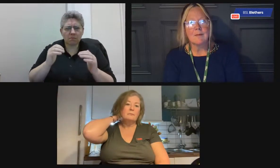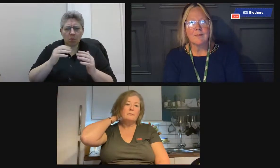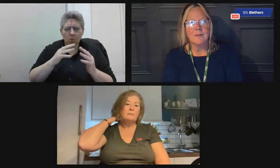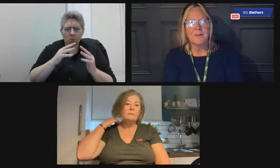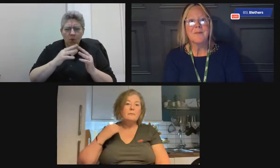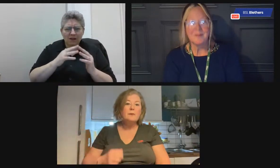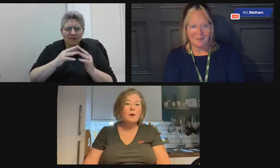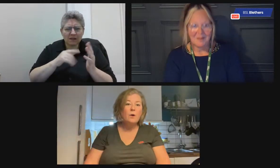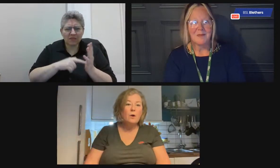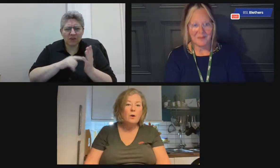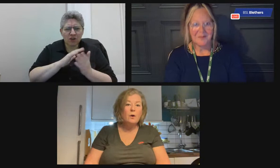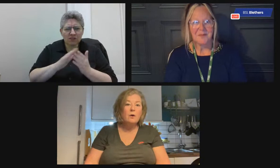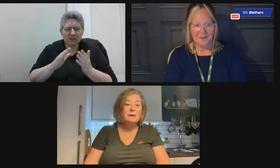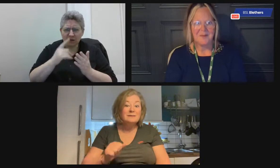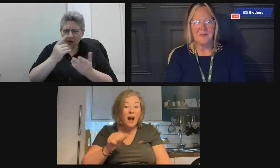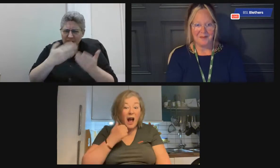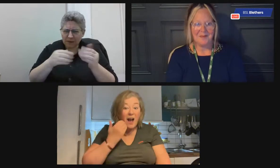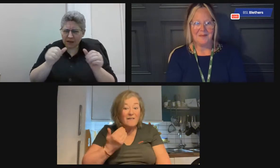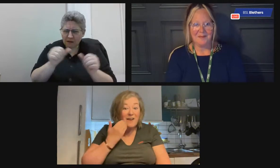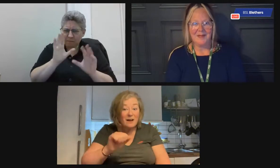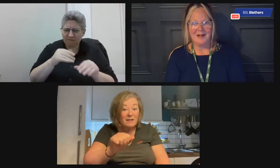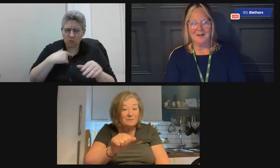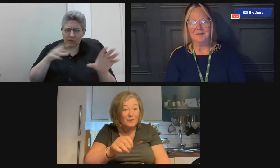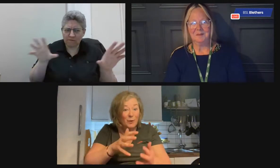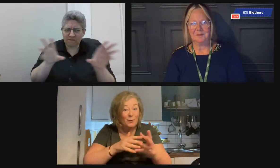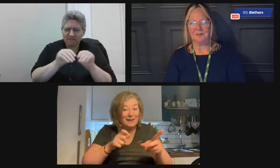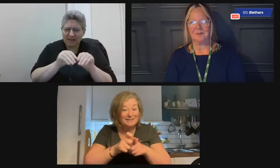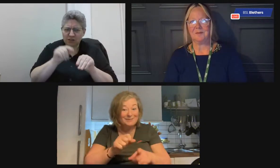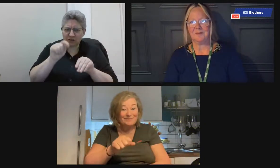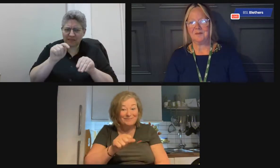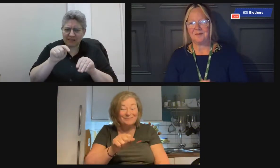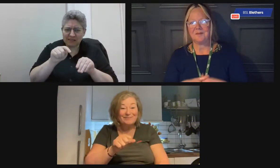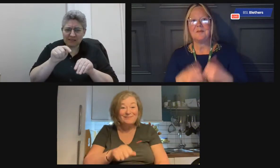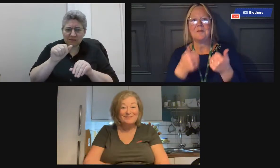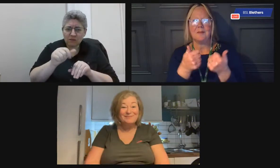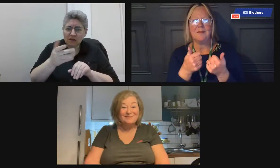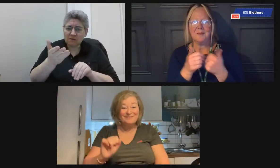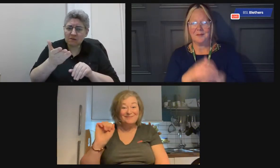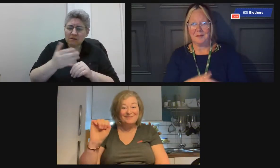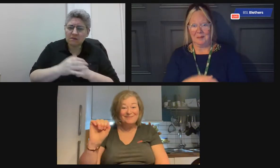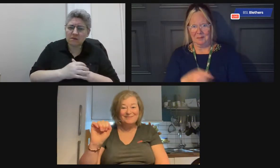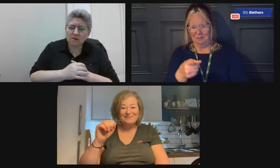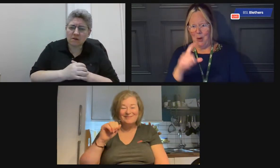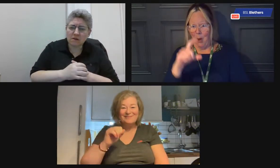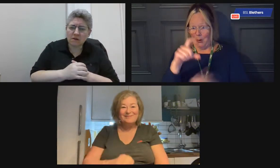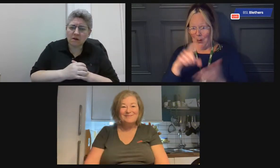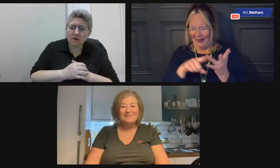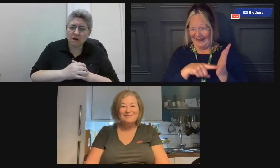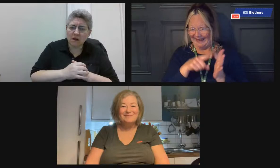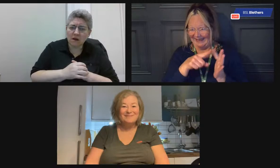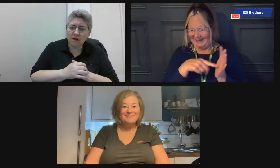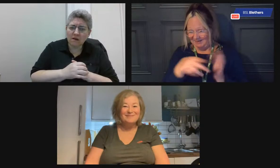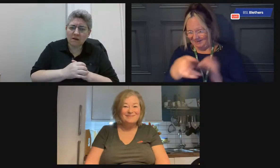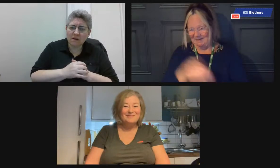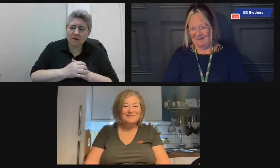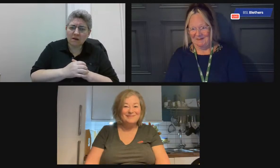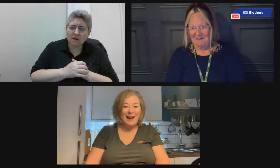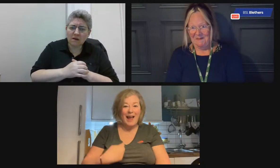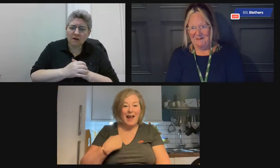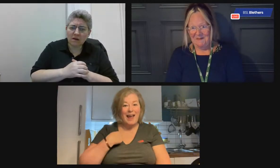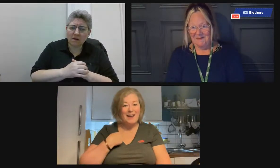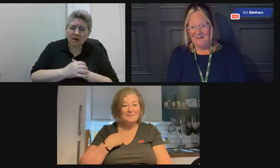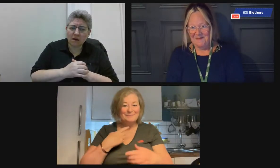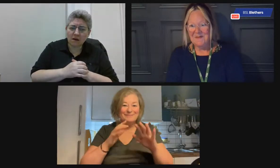You'd mentioned that you had a sort of regular Zoom, a Wednesday and a Thursday. Just before we close, could you just tell us a wee bit about